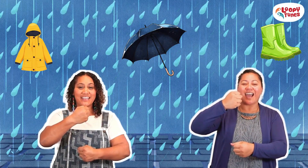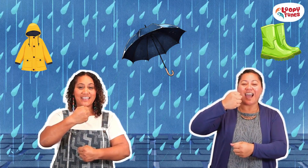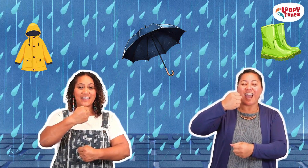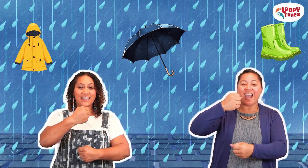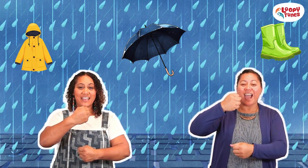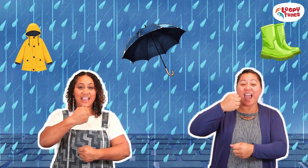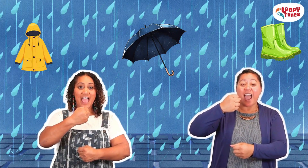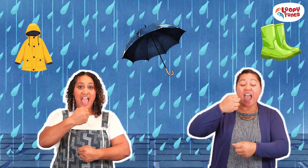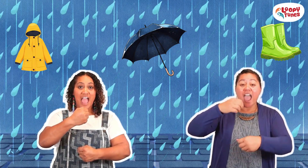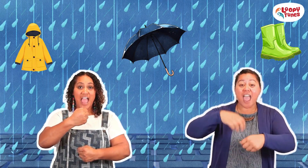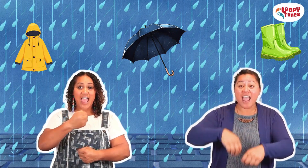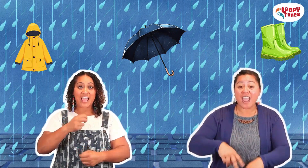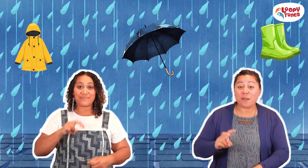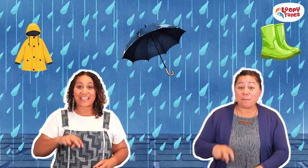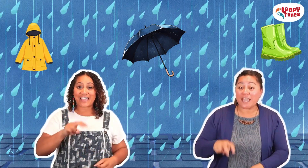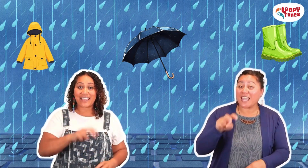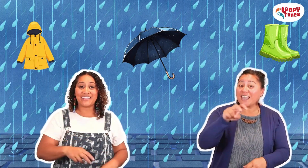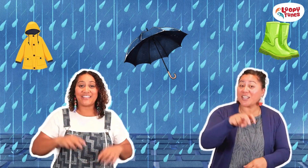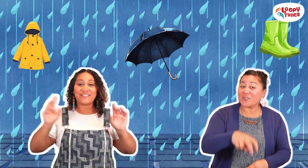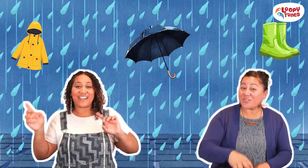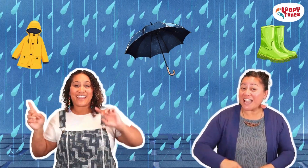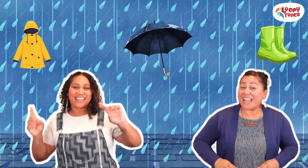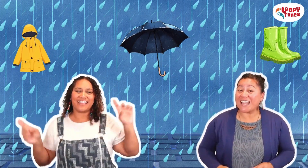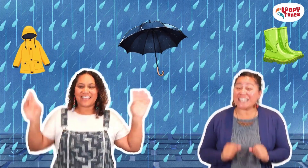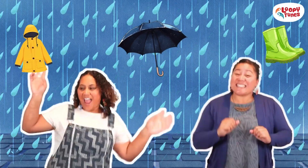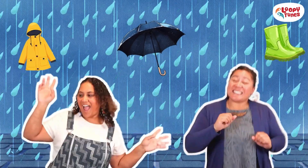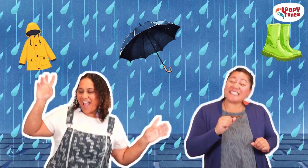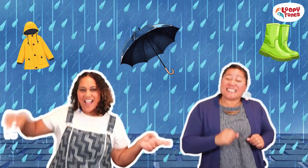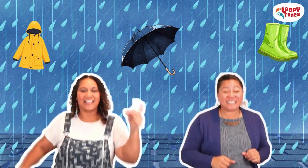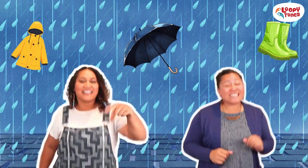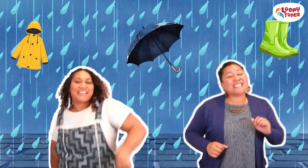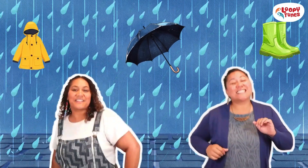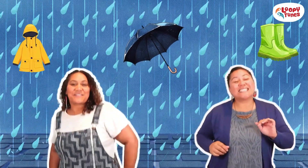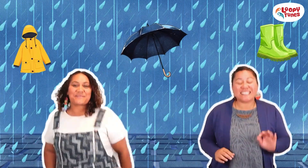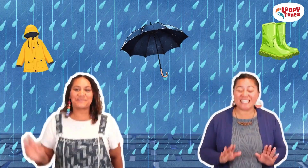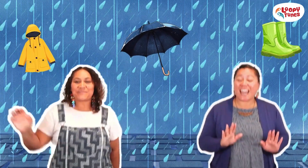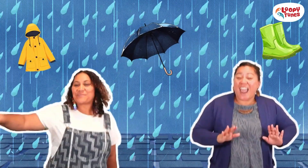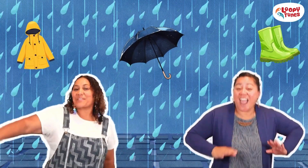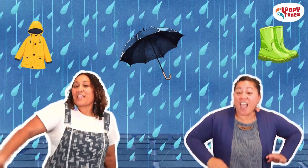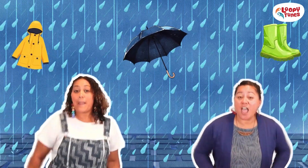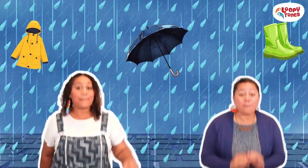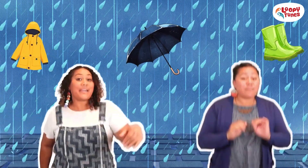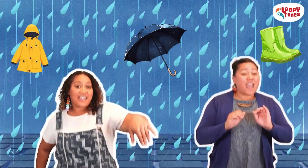hamarara and peck in the rain.